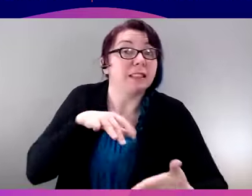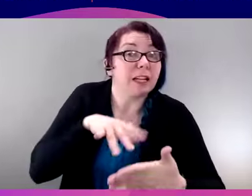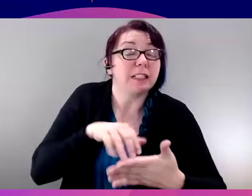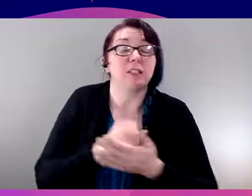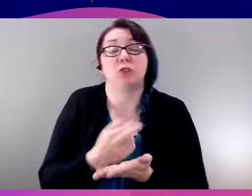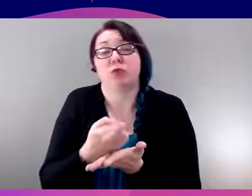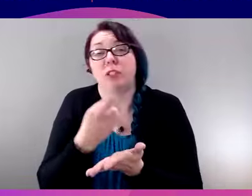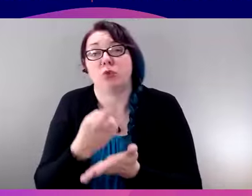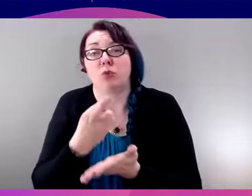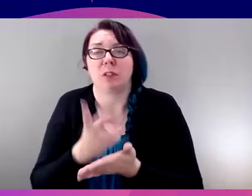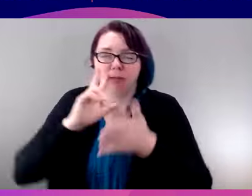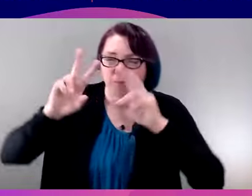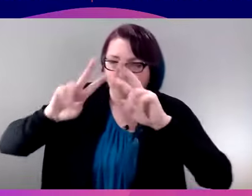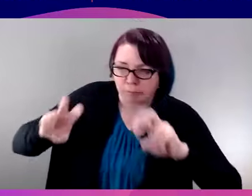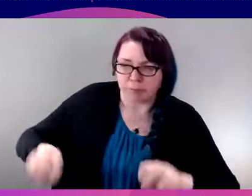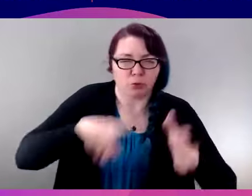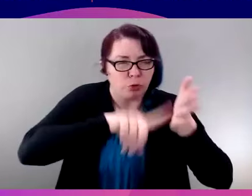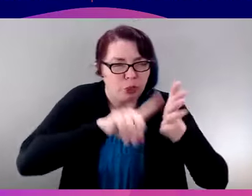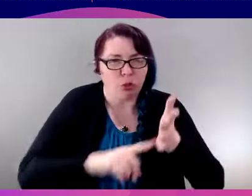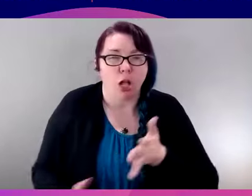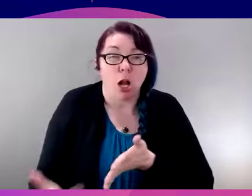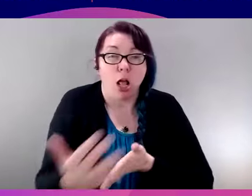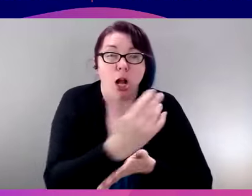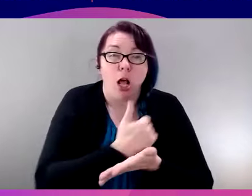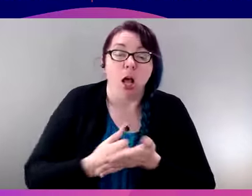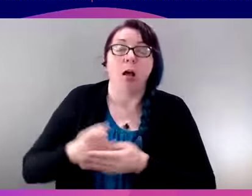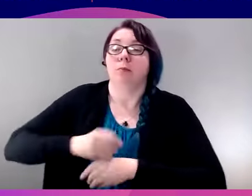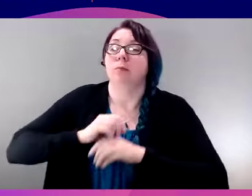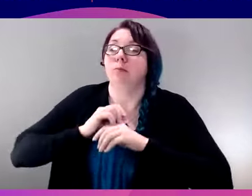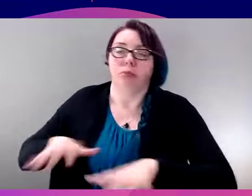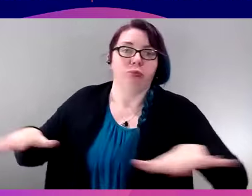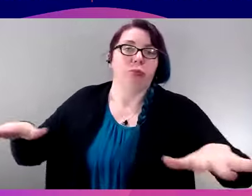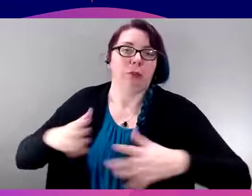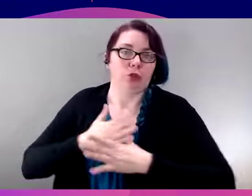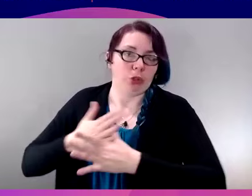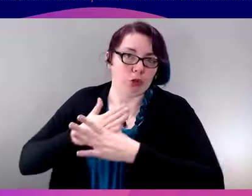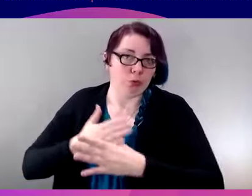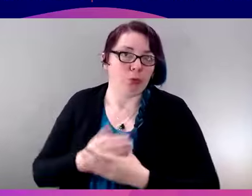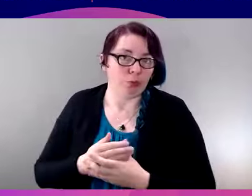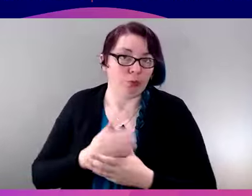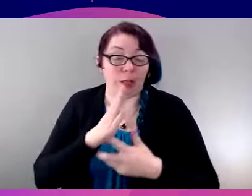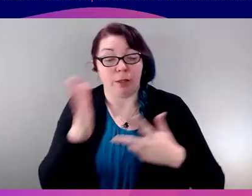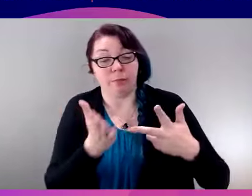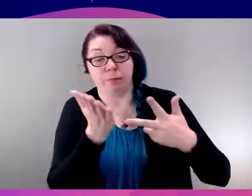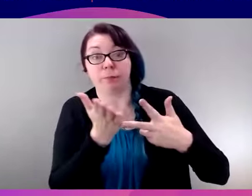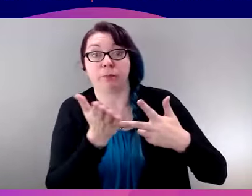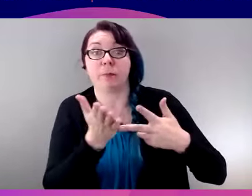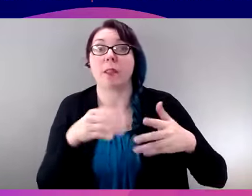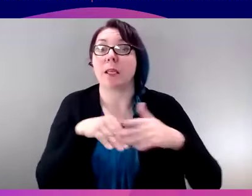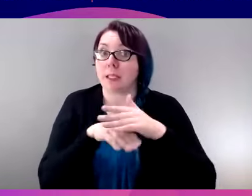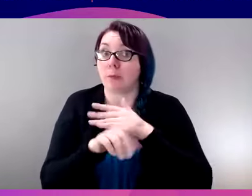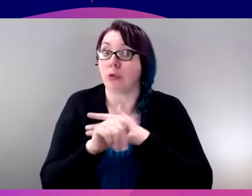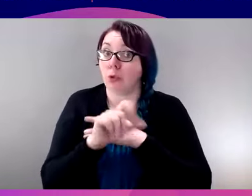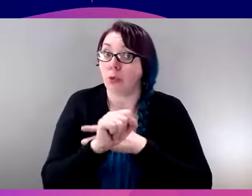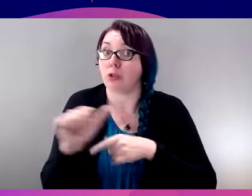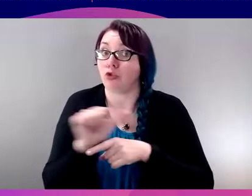gap analysis. And then the third input is the sharing of the accessible tools and training through specialized